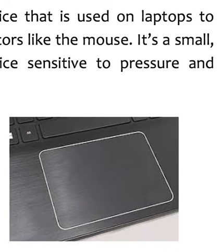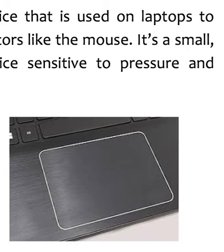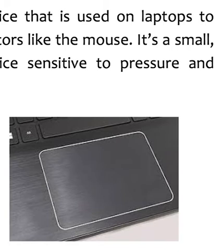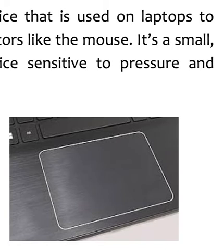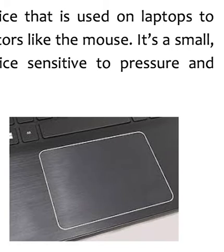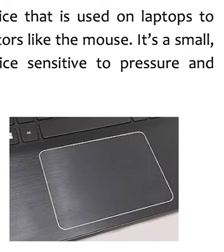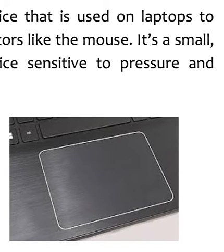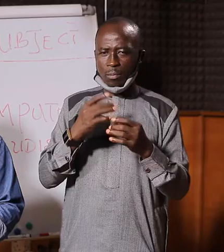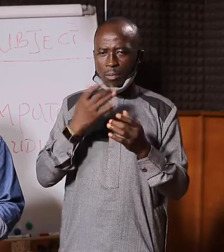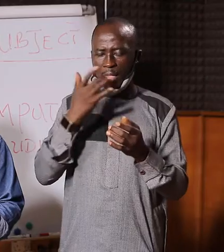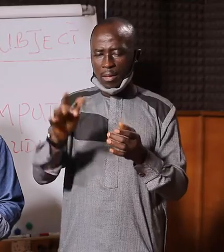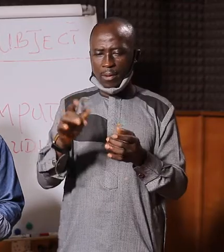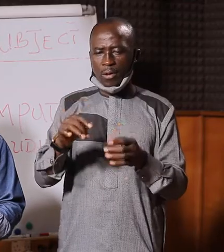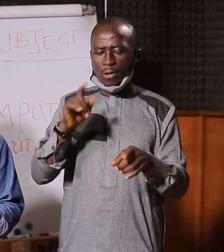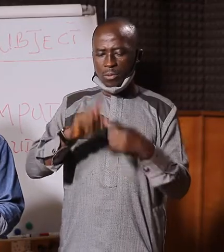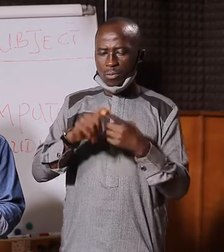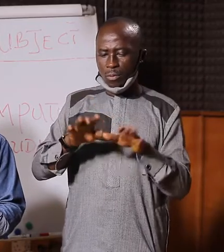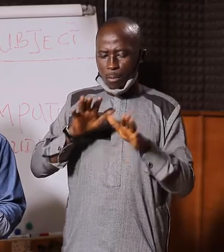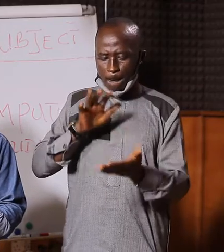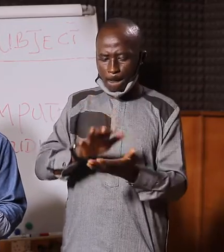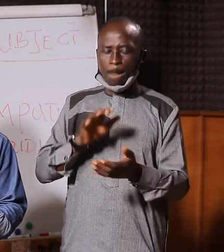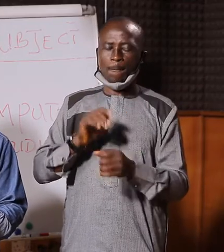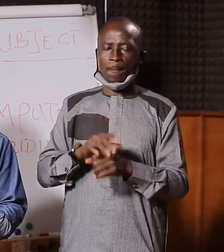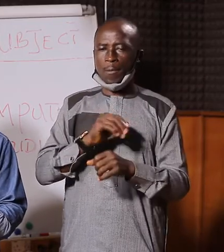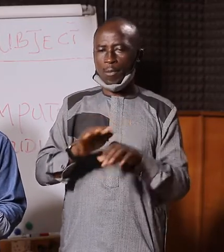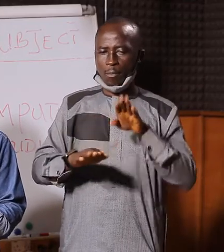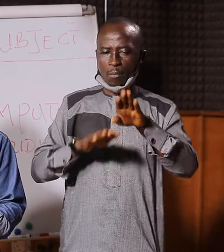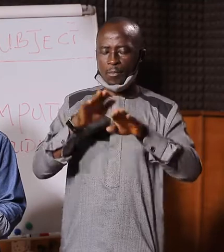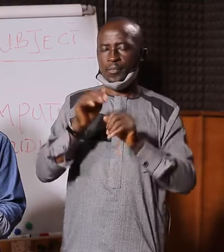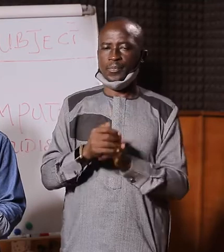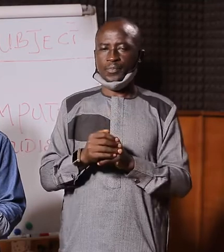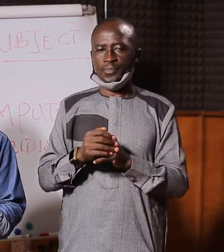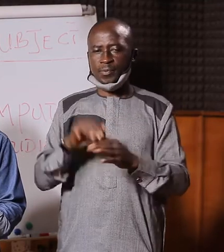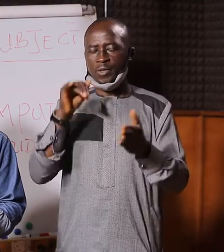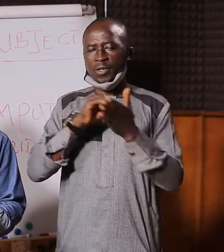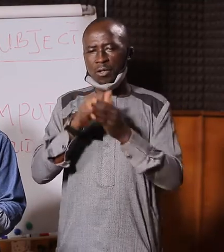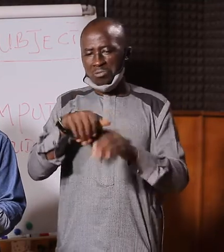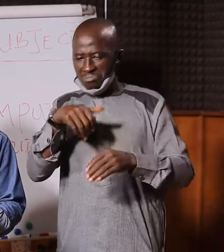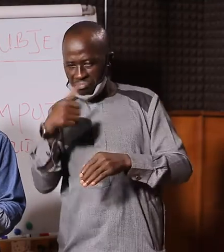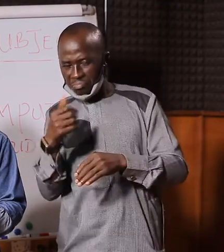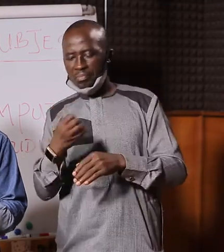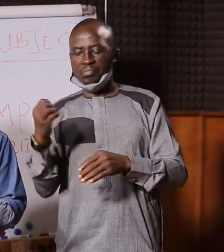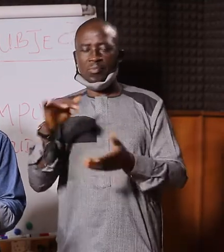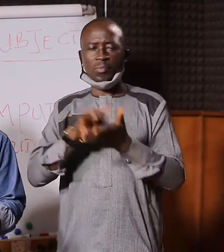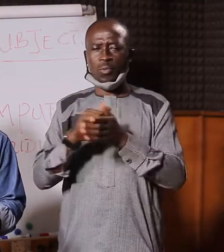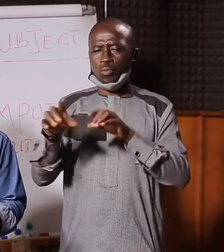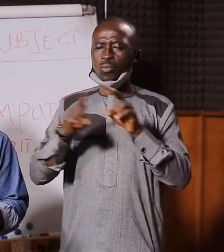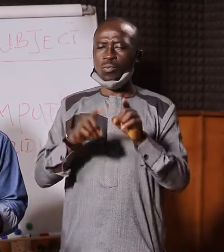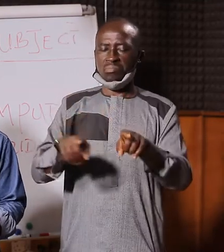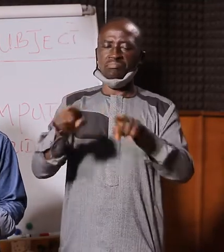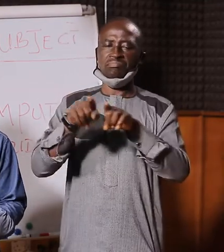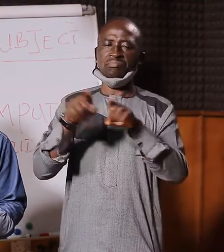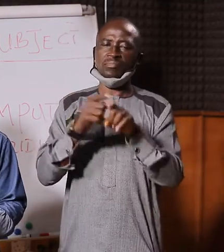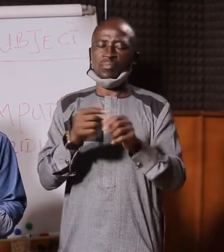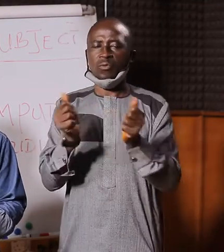and motion. So the touchpad is actually another device that performs the same thing with